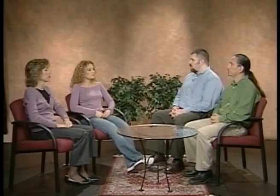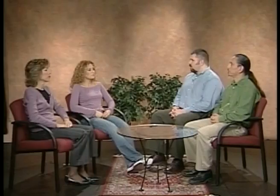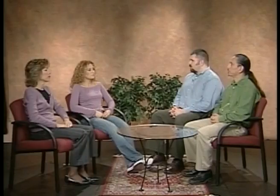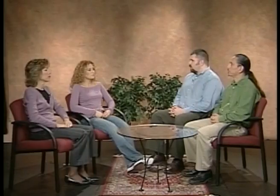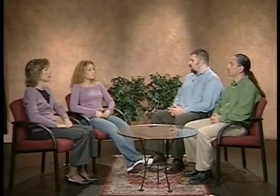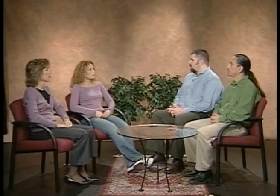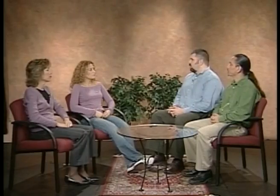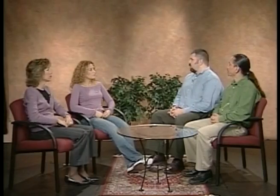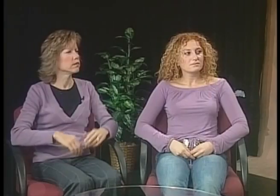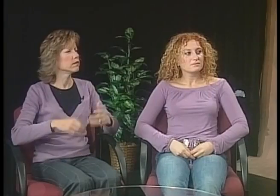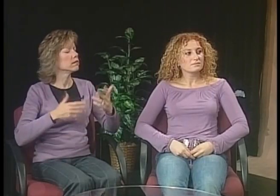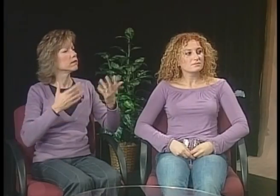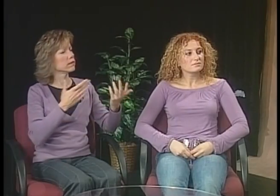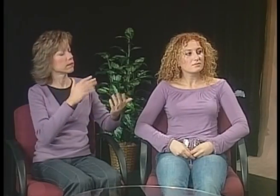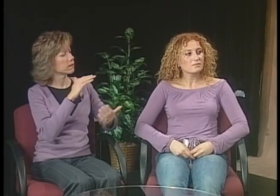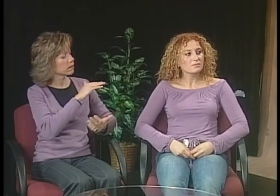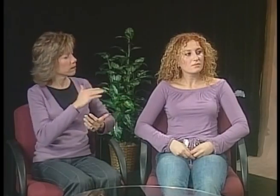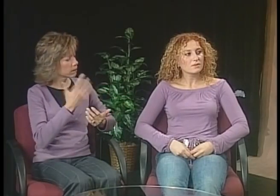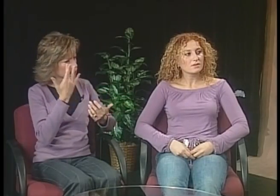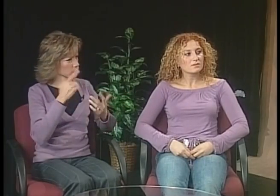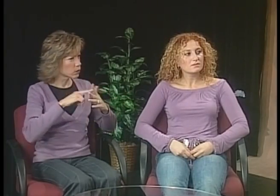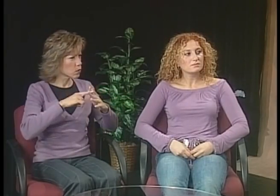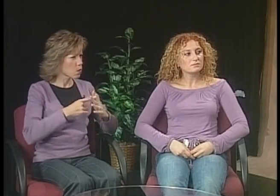Lisa, why don't we start with why you decided to come in today?